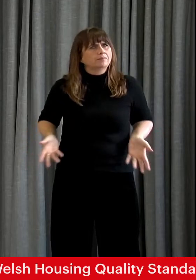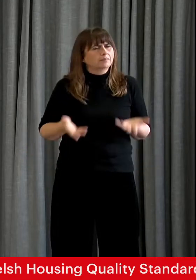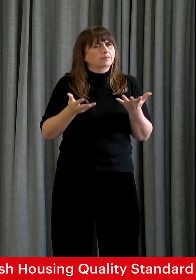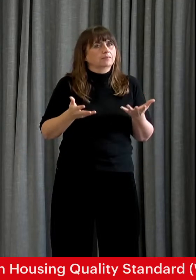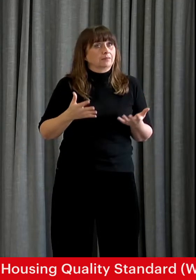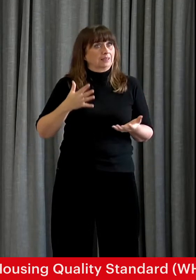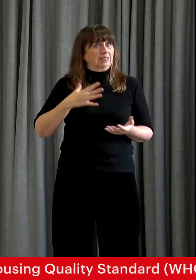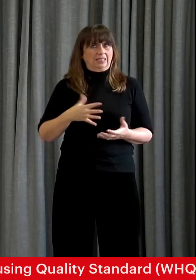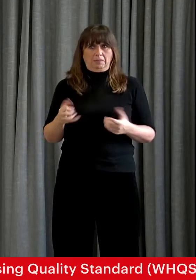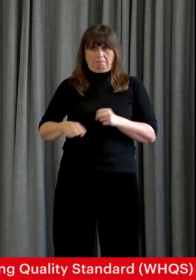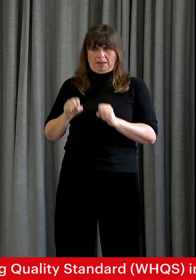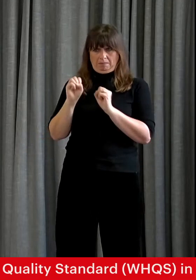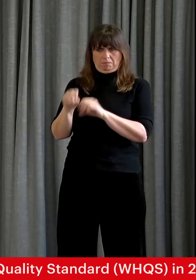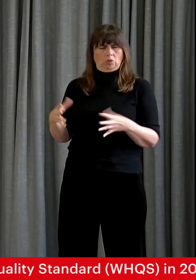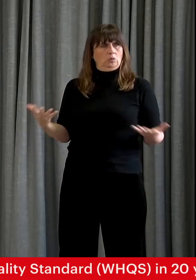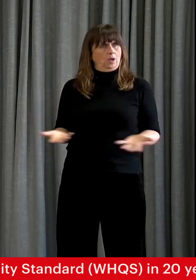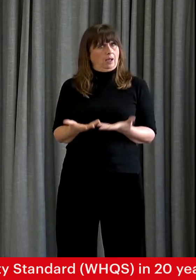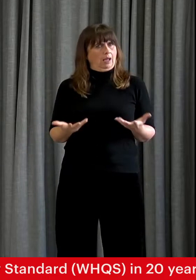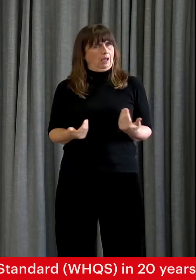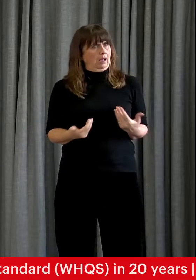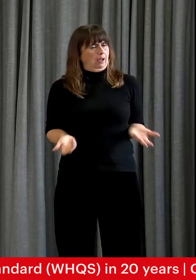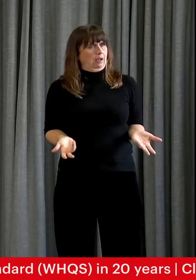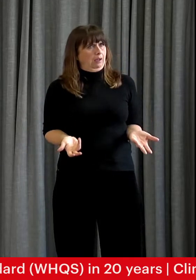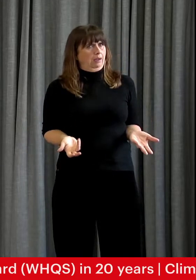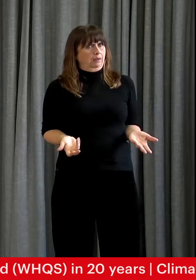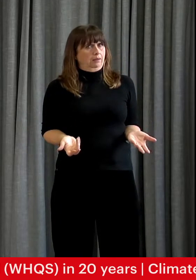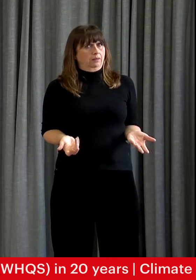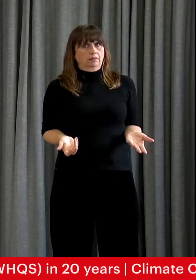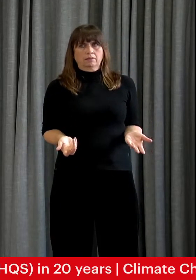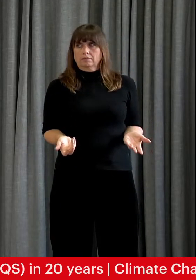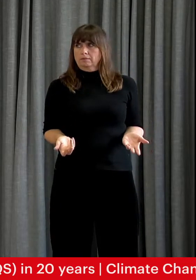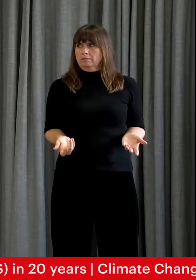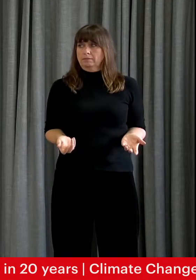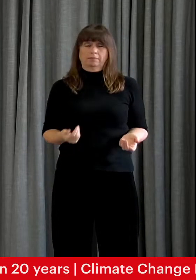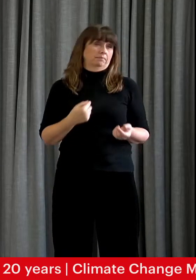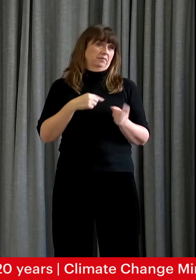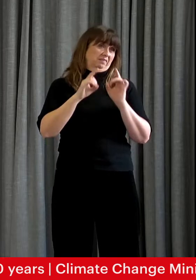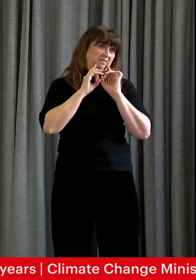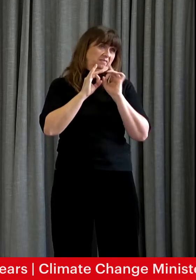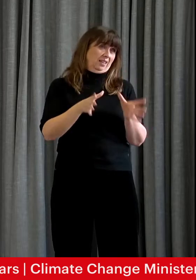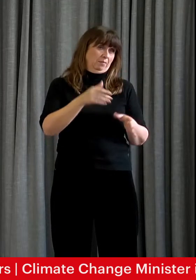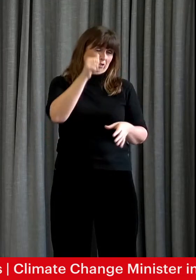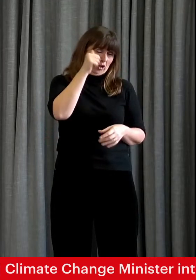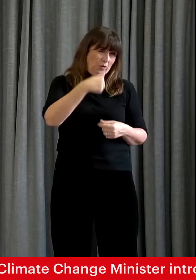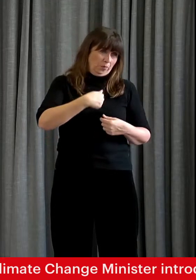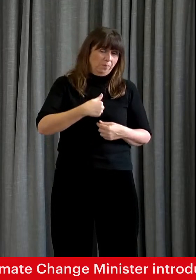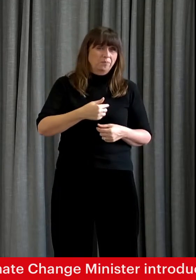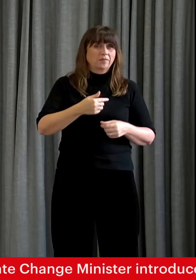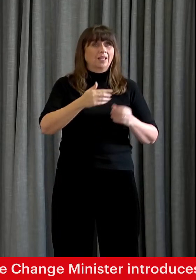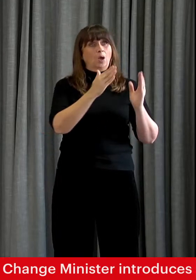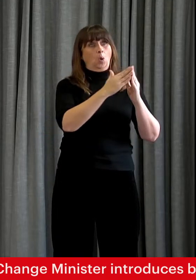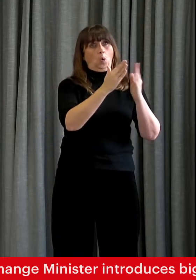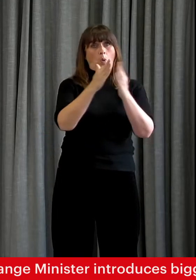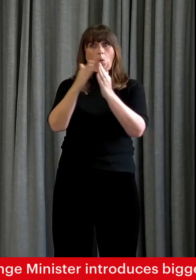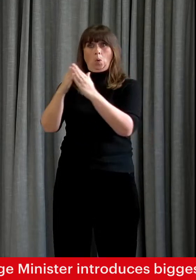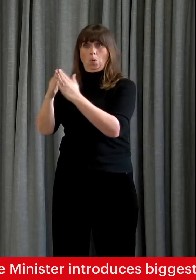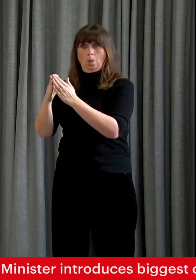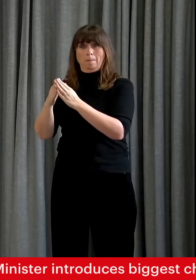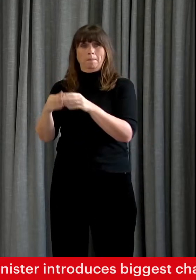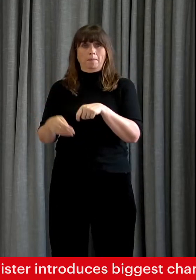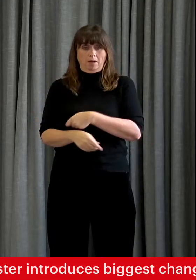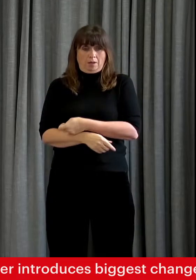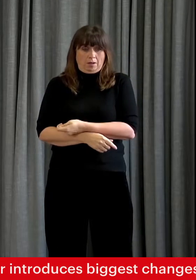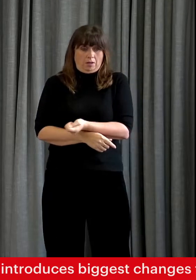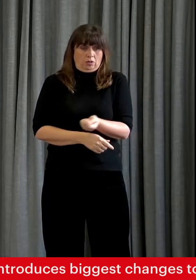then they have to have somewhere to store the equipment to do that. And I mean, I'm famous for saying that much of the housing that's been built in Wales, you walk through the